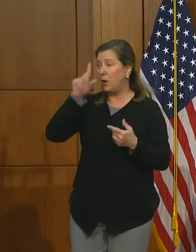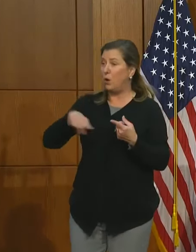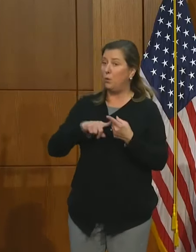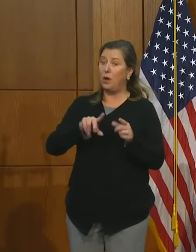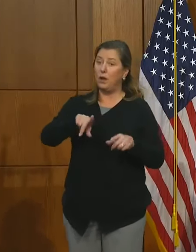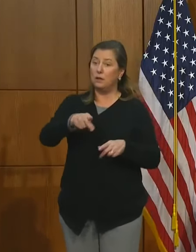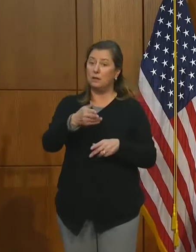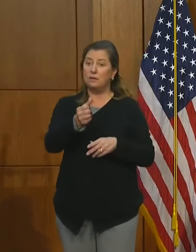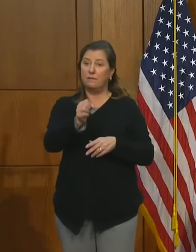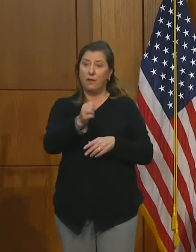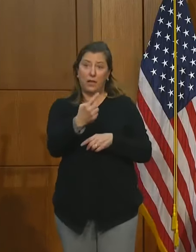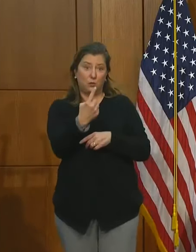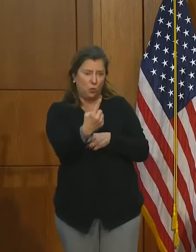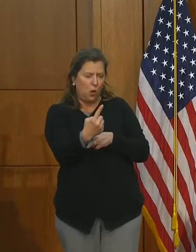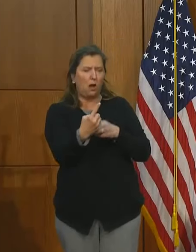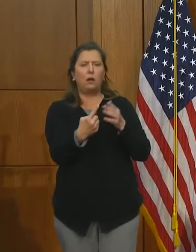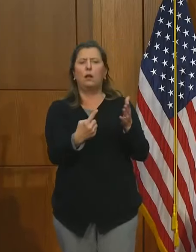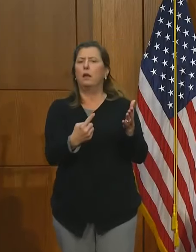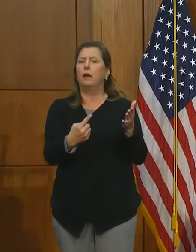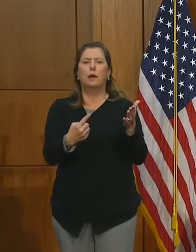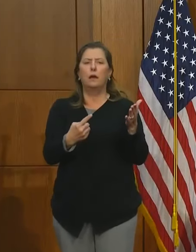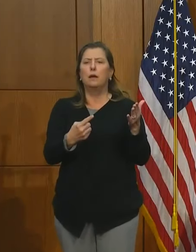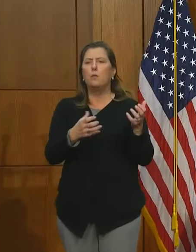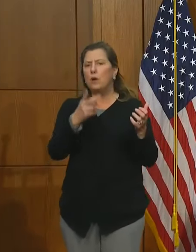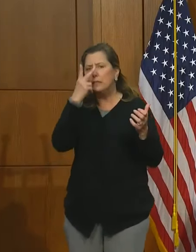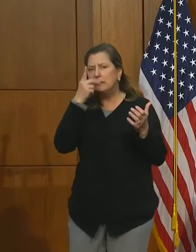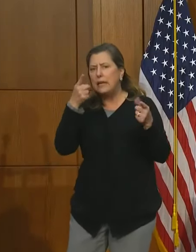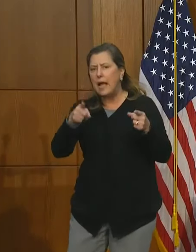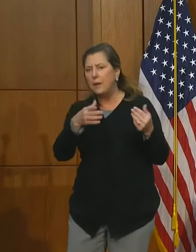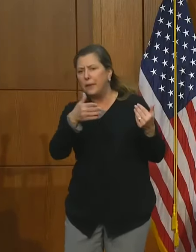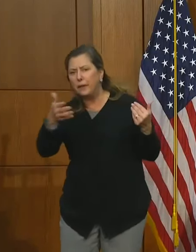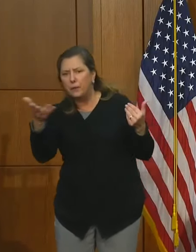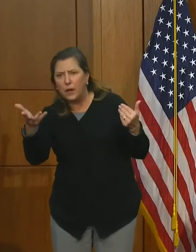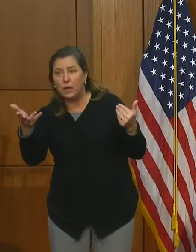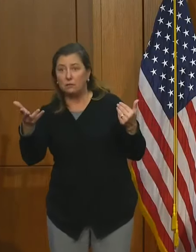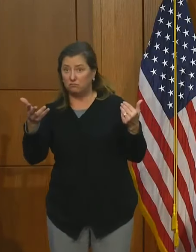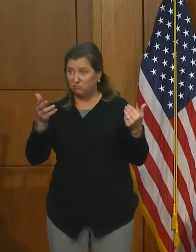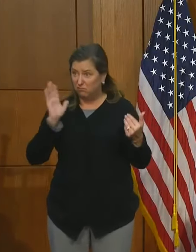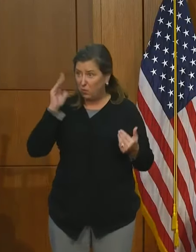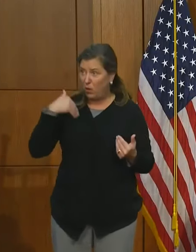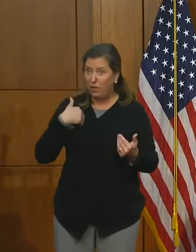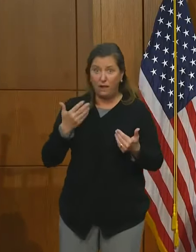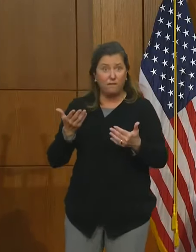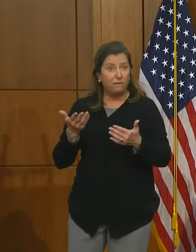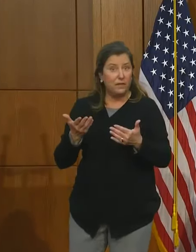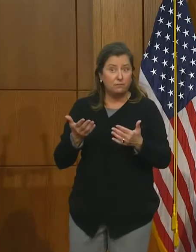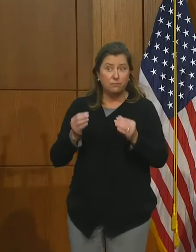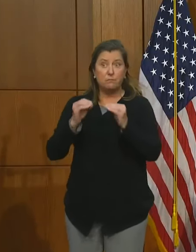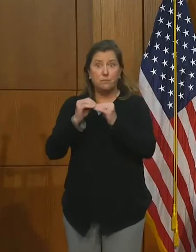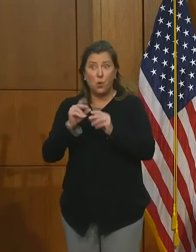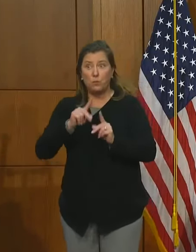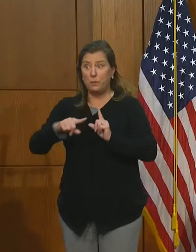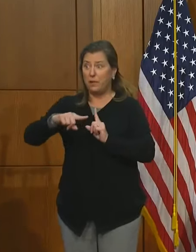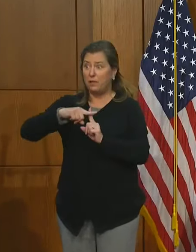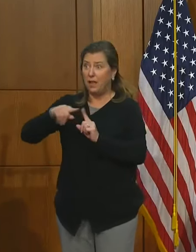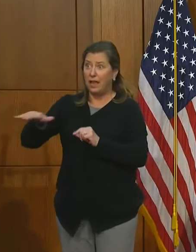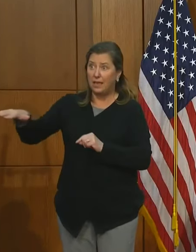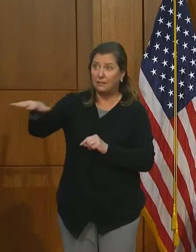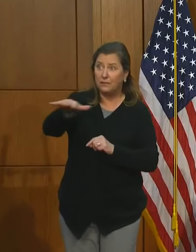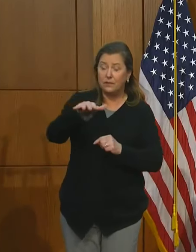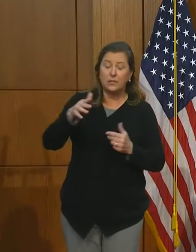phase one, you know, what are we looking for? And are there going to be increased numbers of cases out